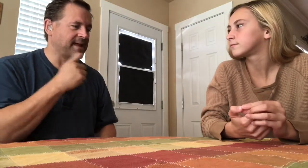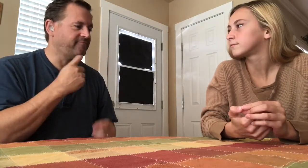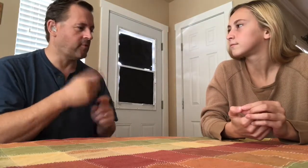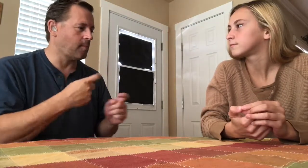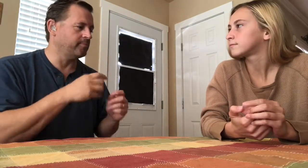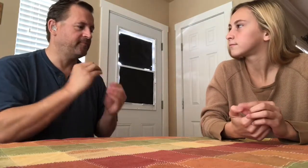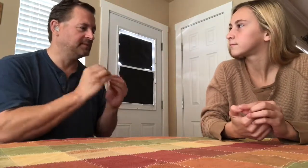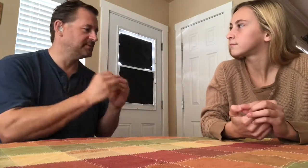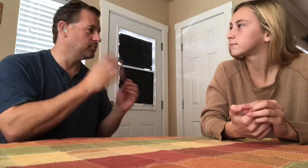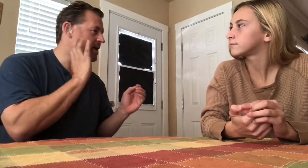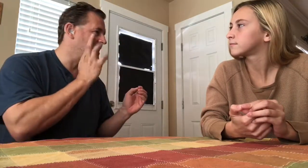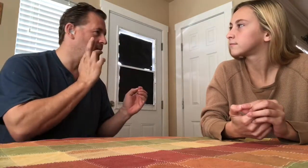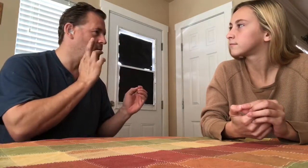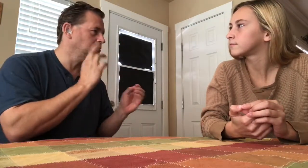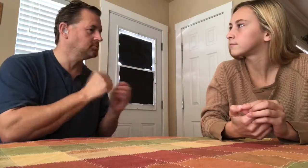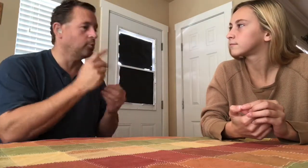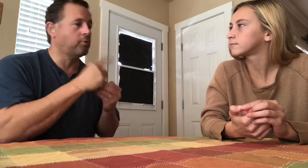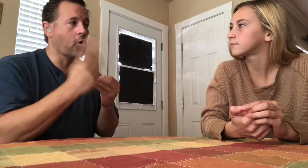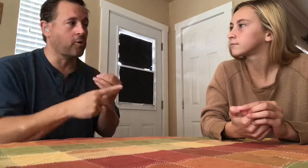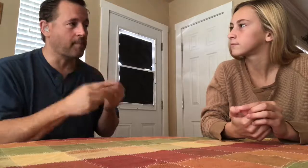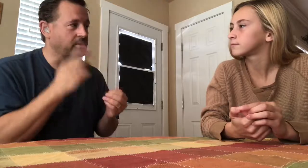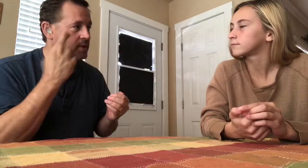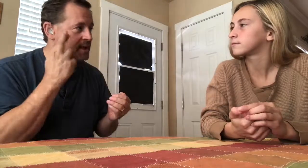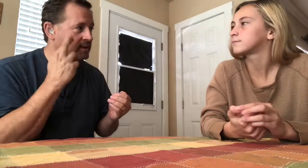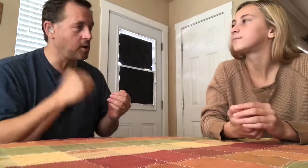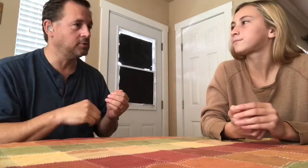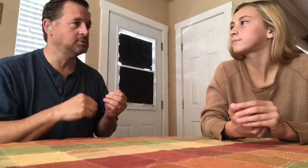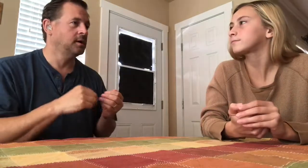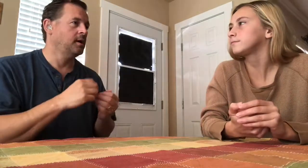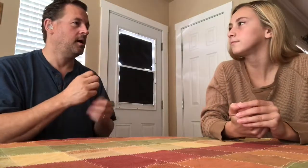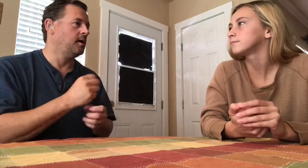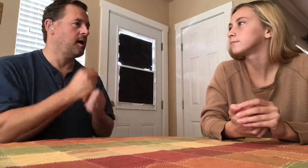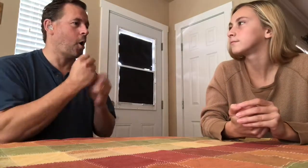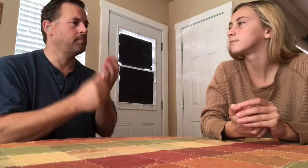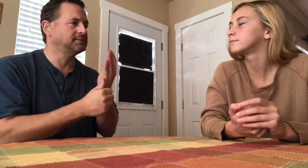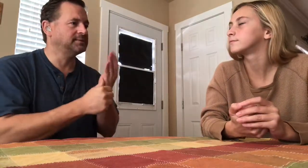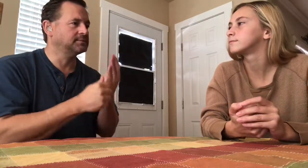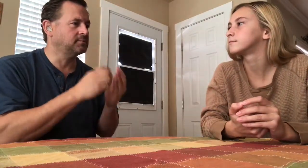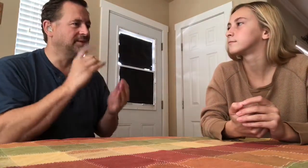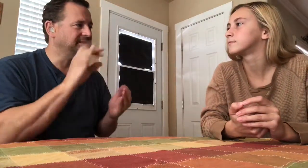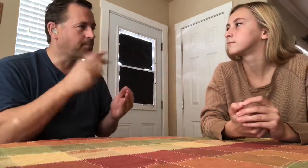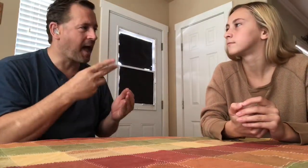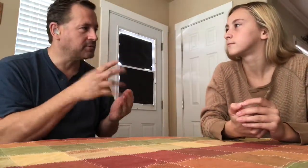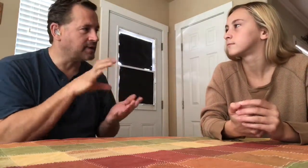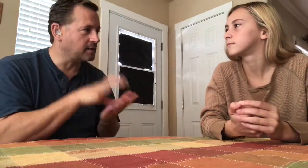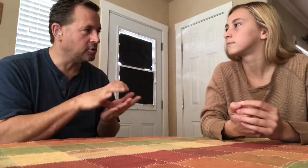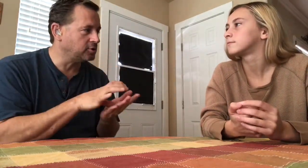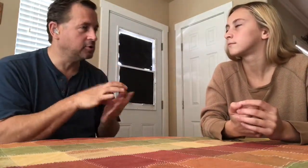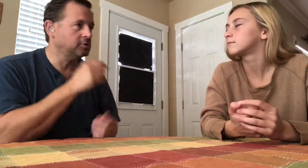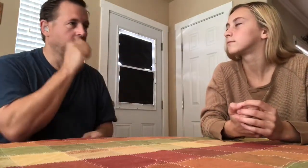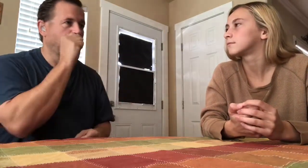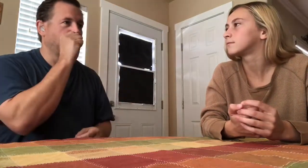say from fixing radio to programming radio, help assist the dispatch center.